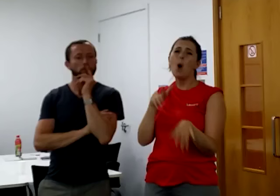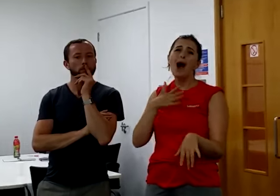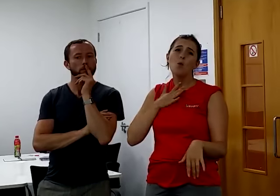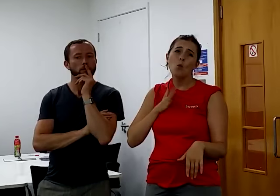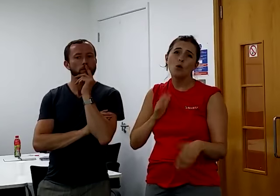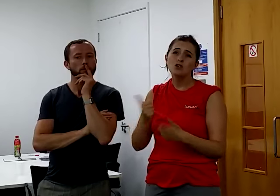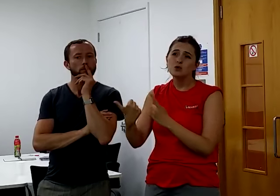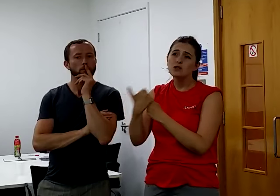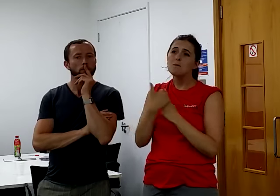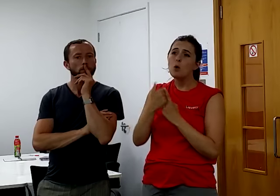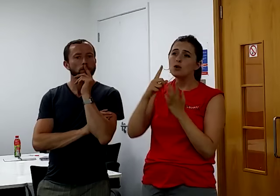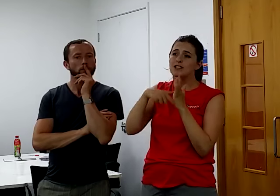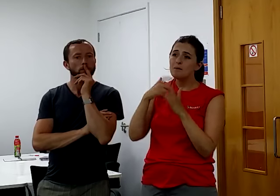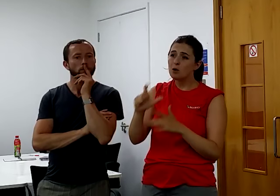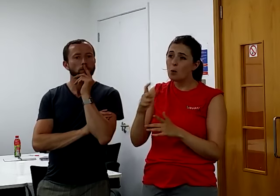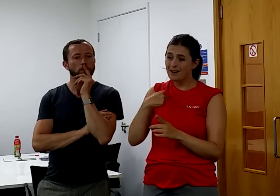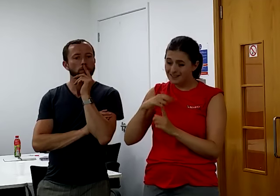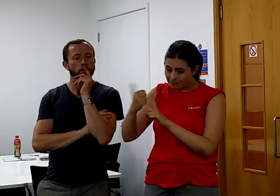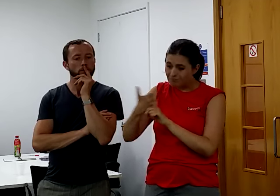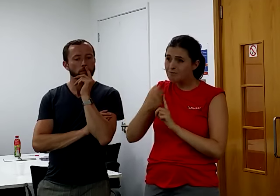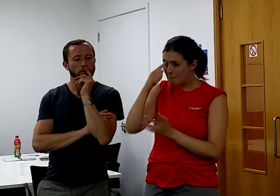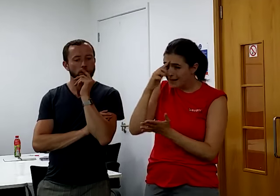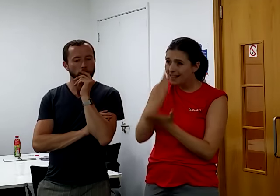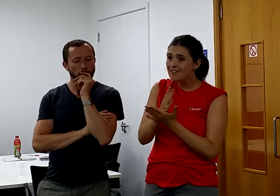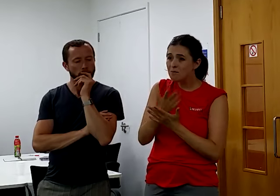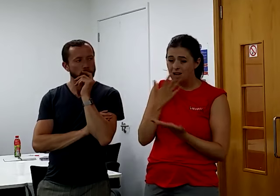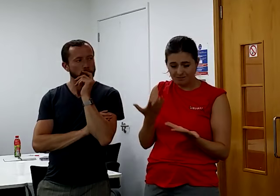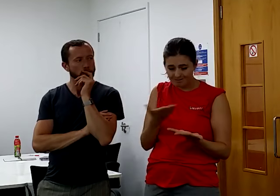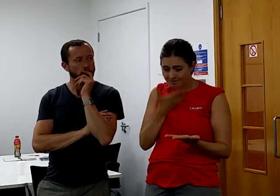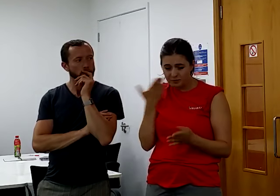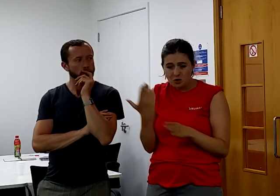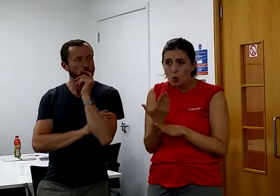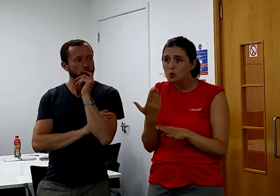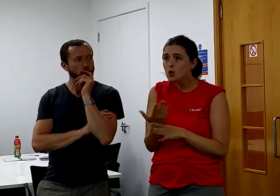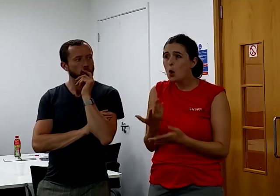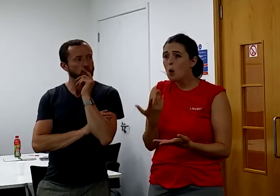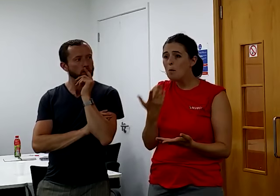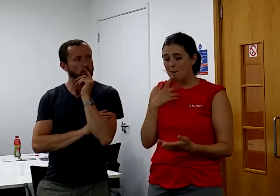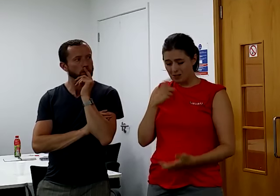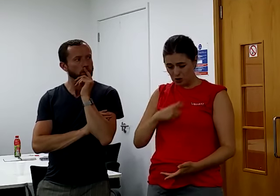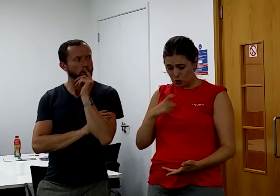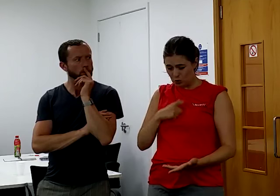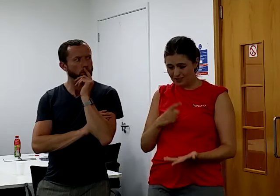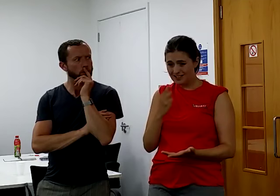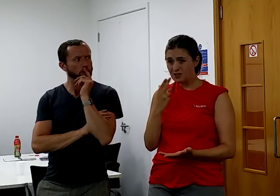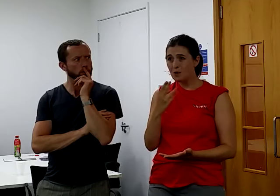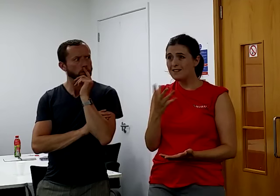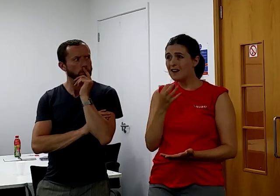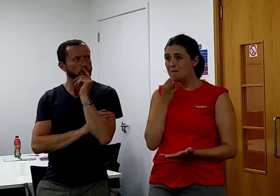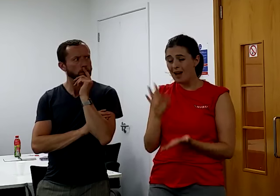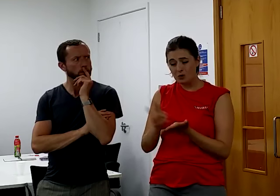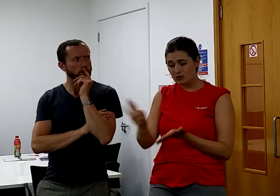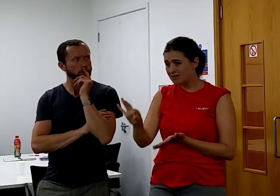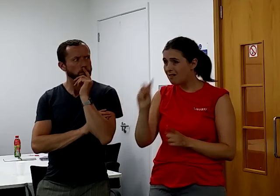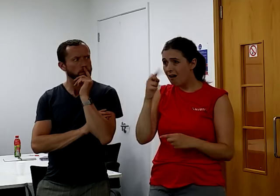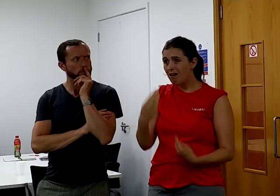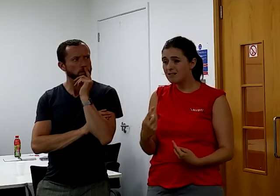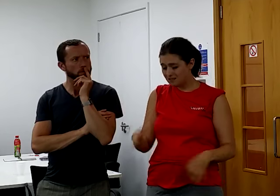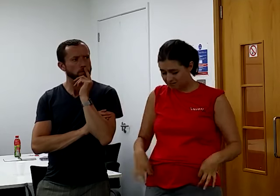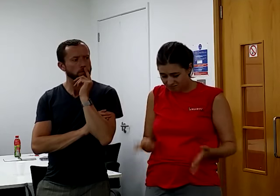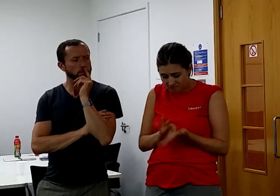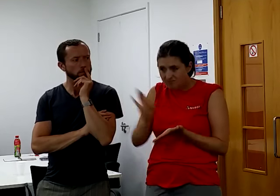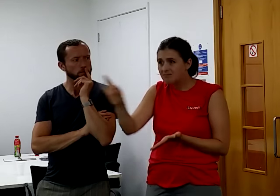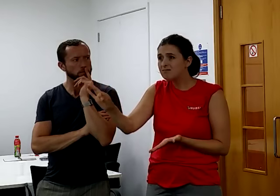support Jeremy, I believe in what he does, but I'm unemployed or I'm a student and I just can't afford it.